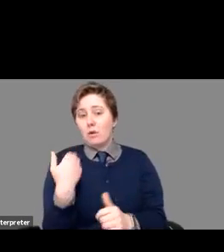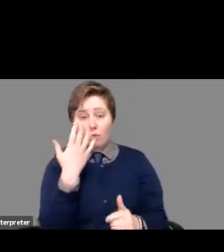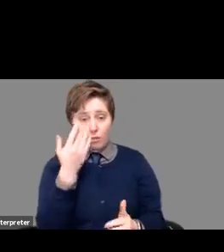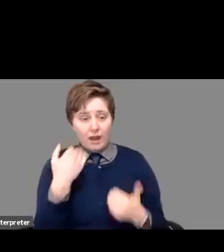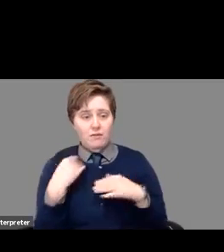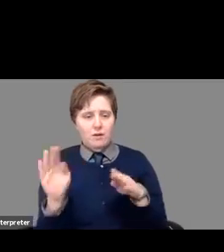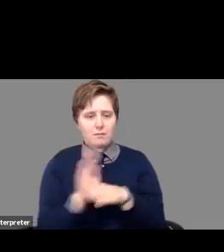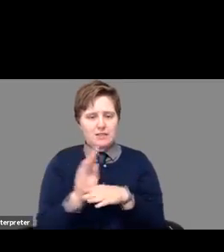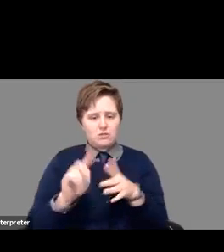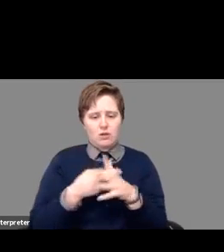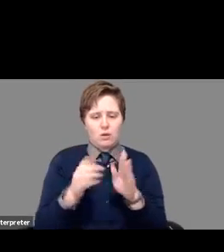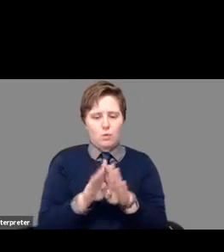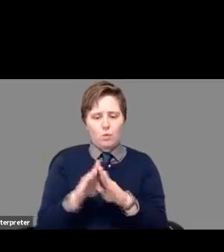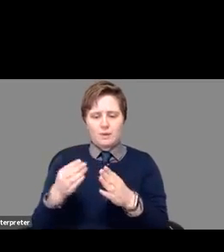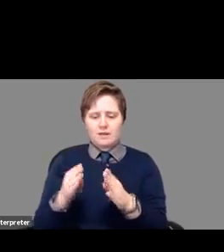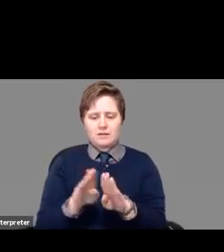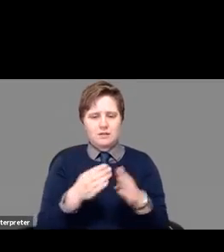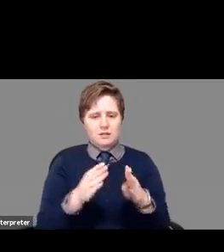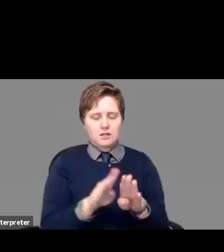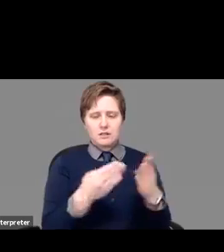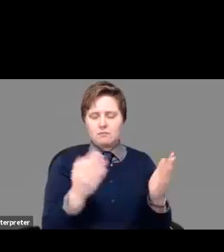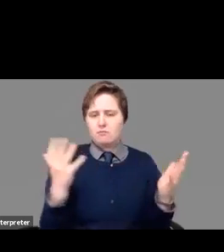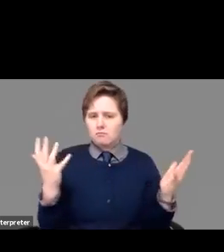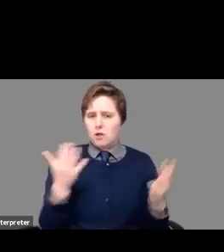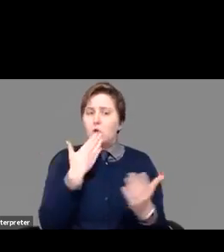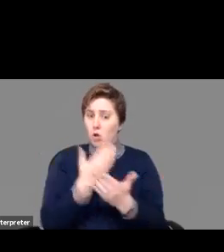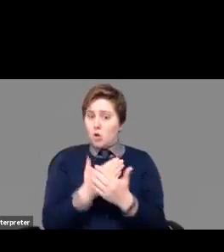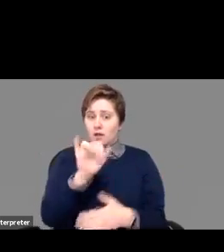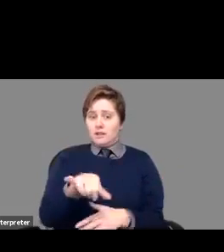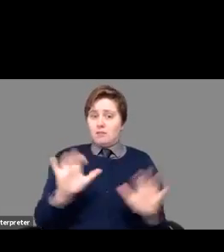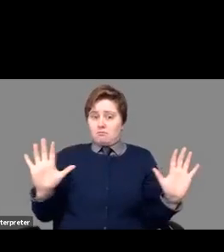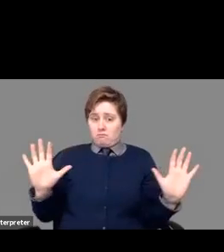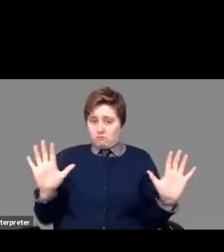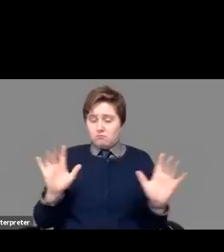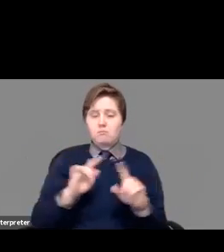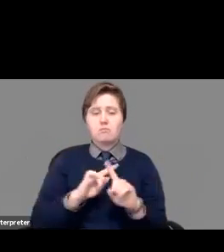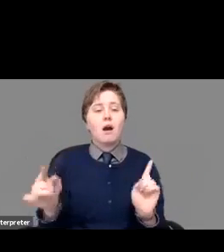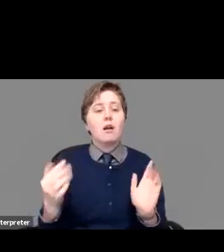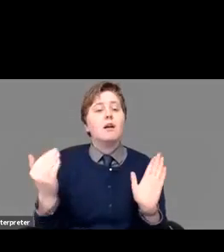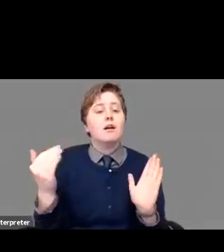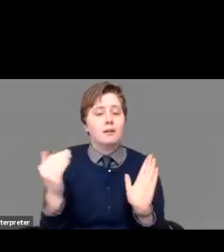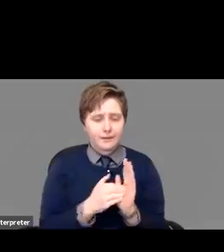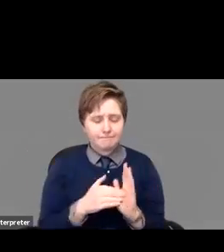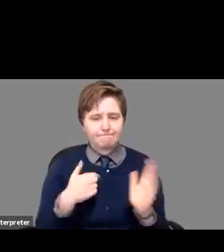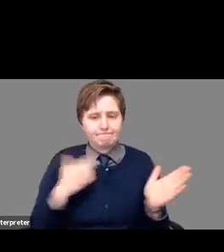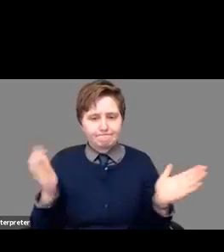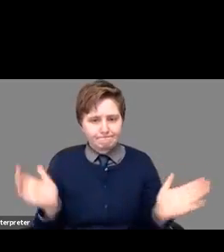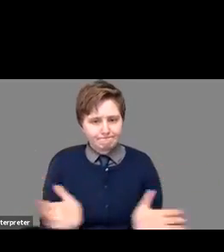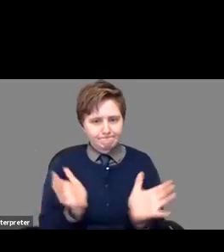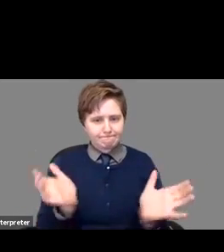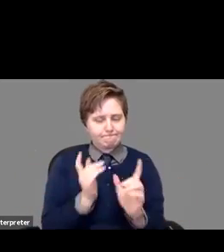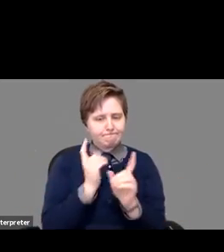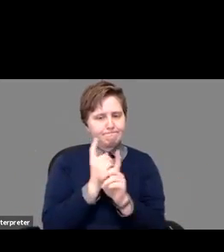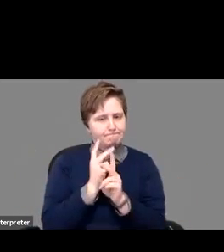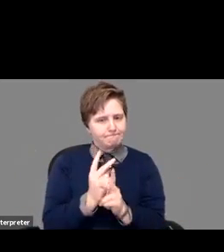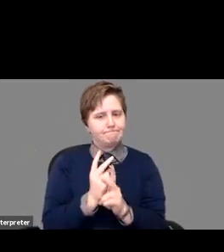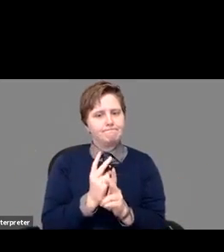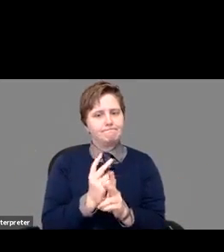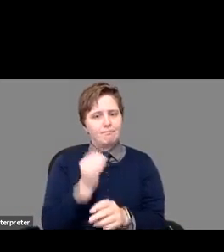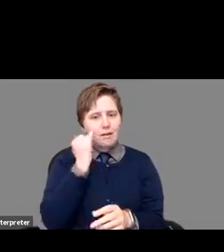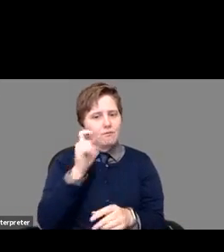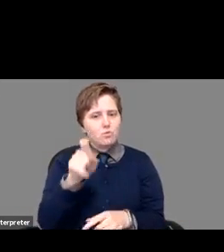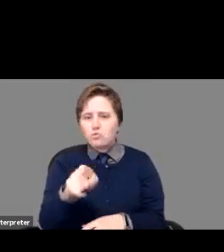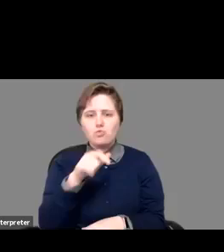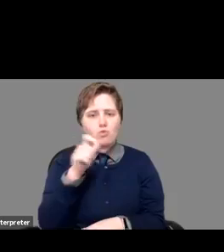some businesses that are going to be opening up, which is good news. But again, I urge everybody that if you don't have to go